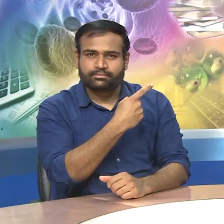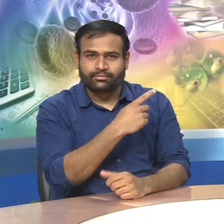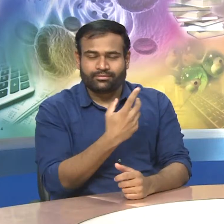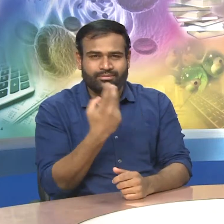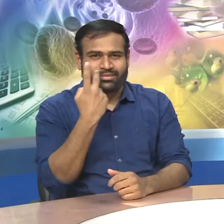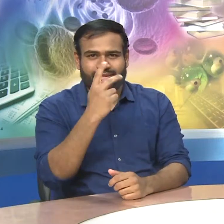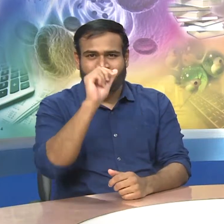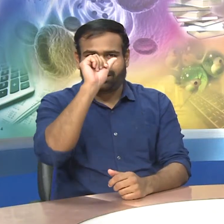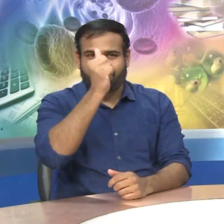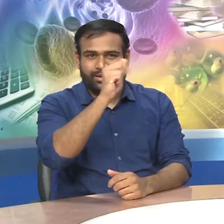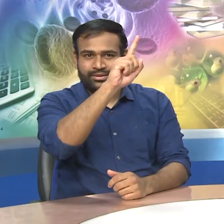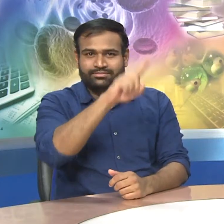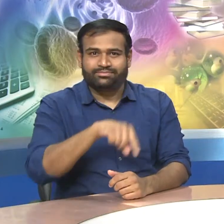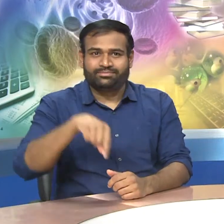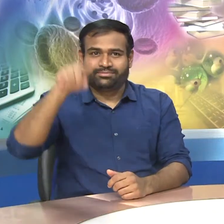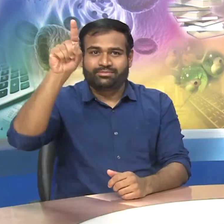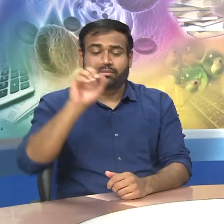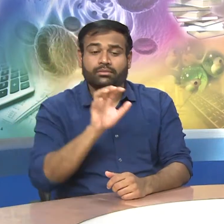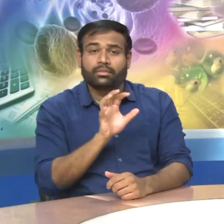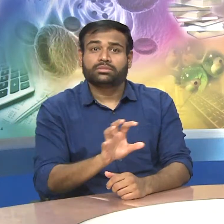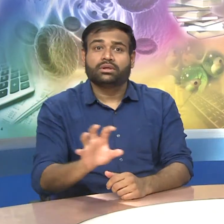First, India, as you see in the picture.